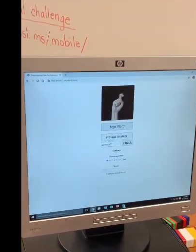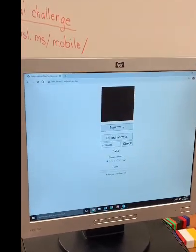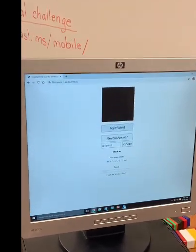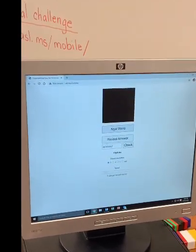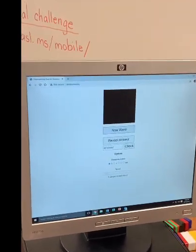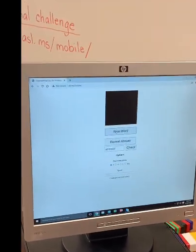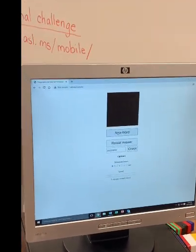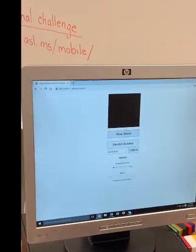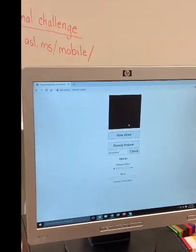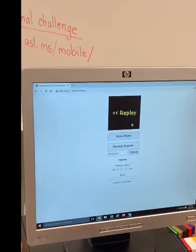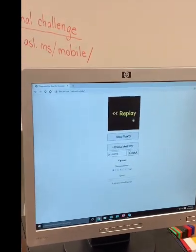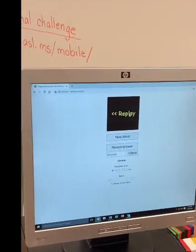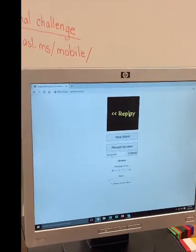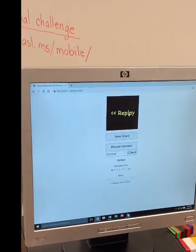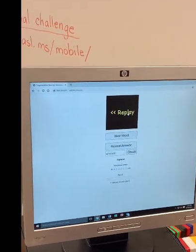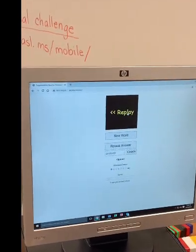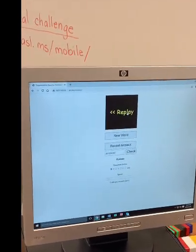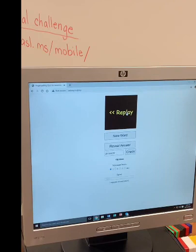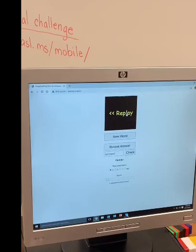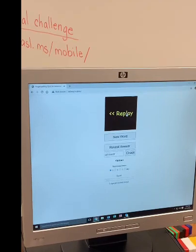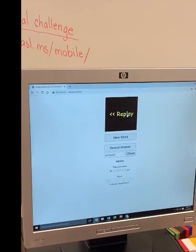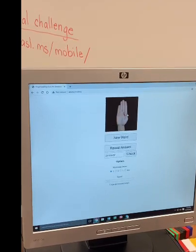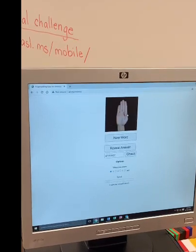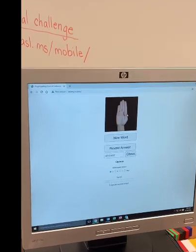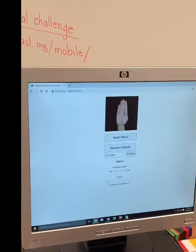that they just did the word